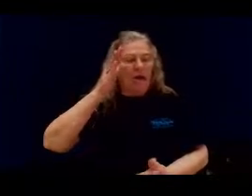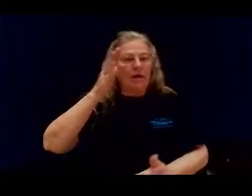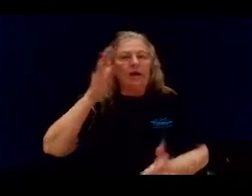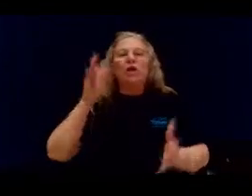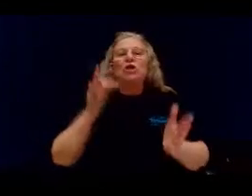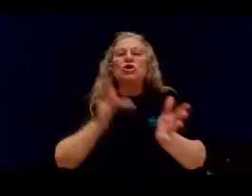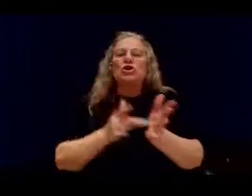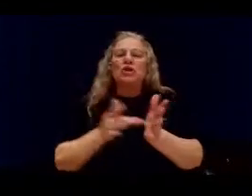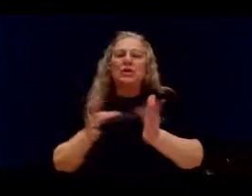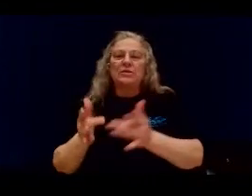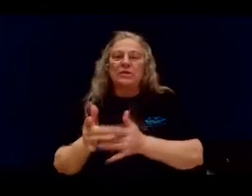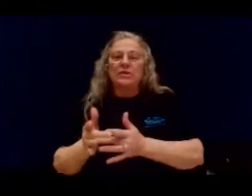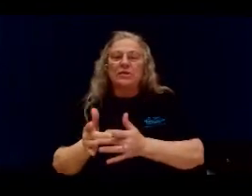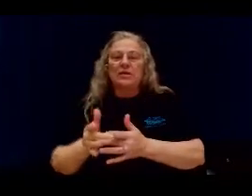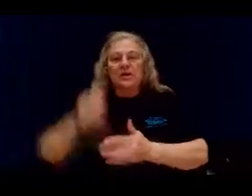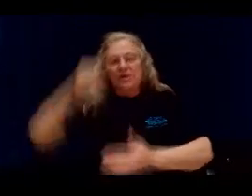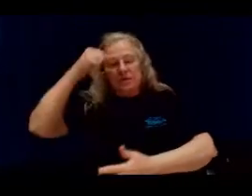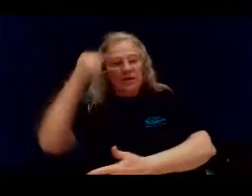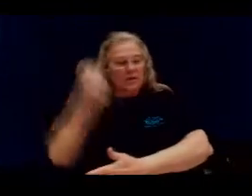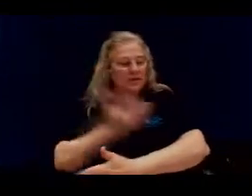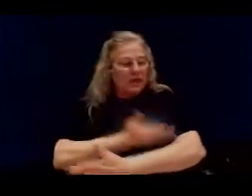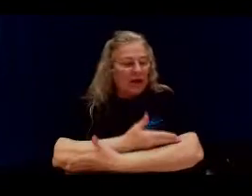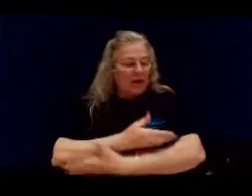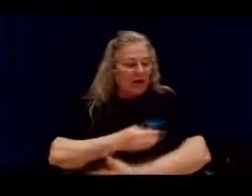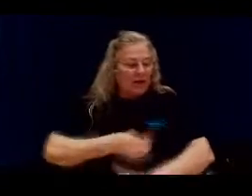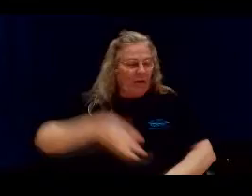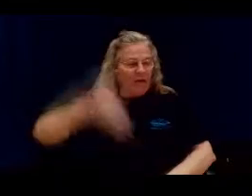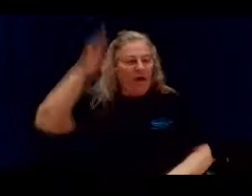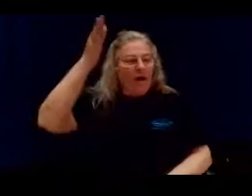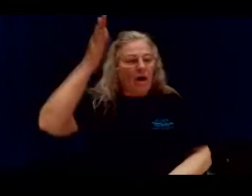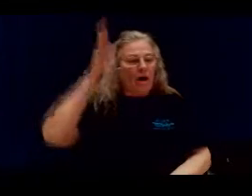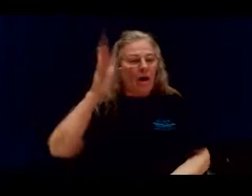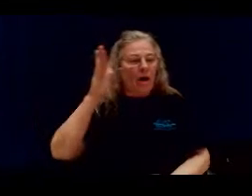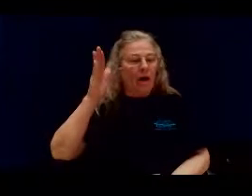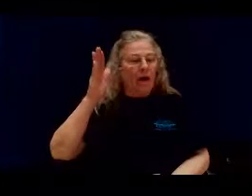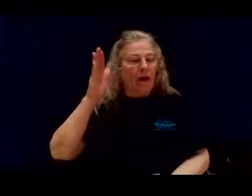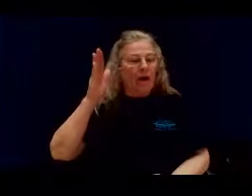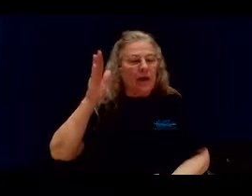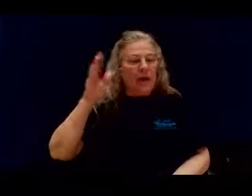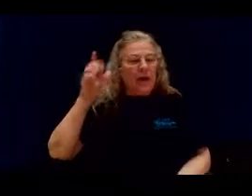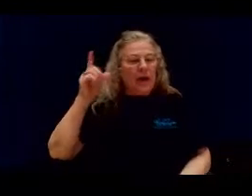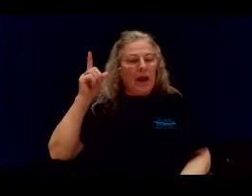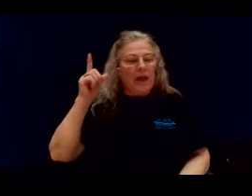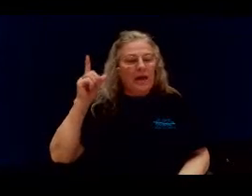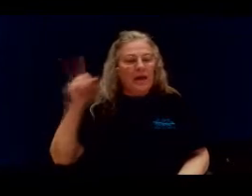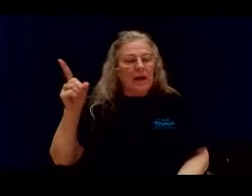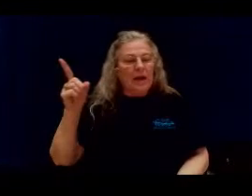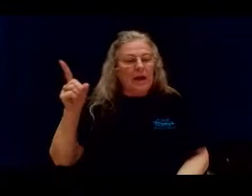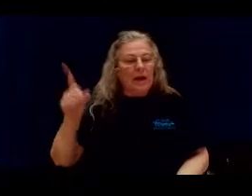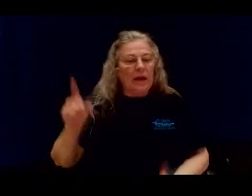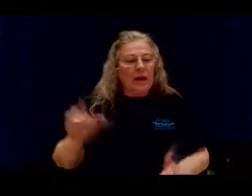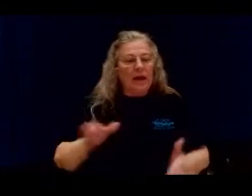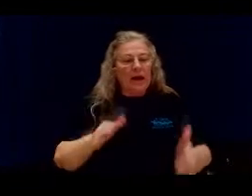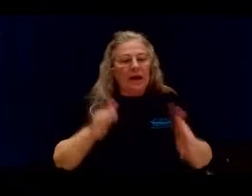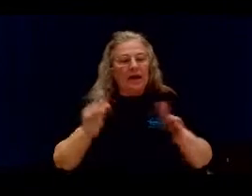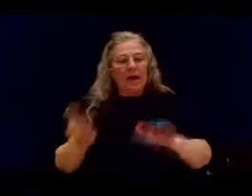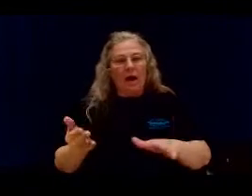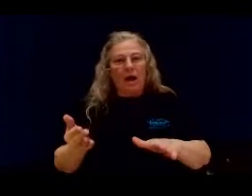God. Jesus is the Son of God, and He